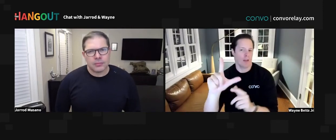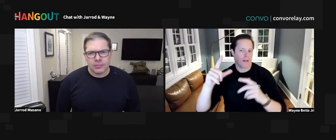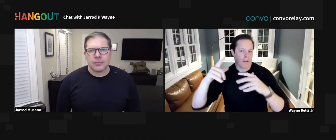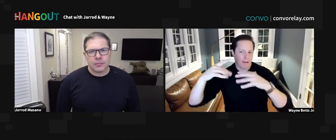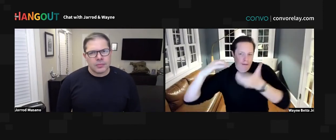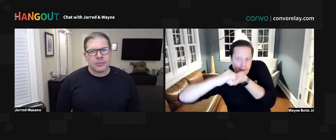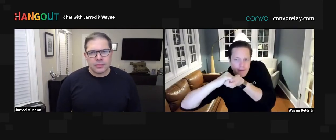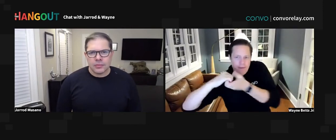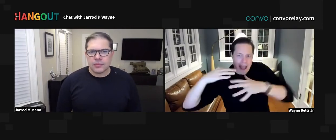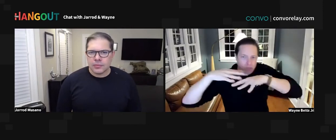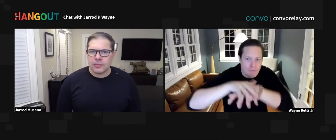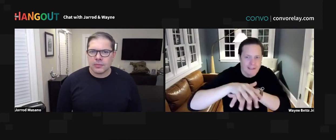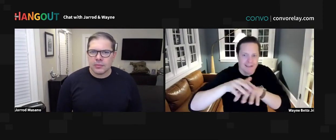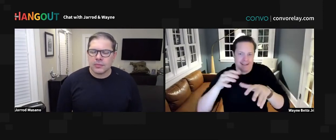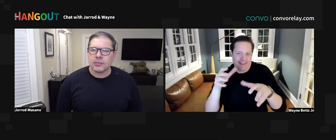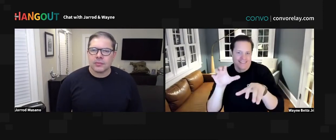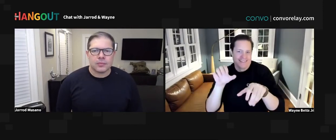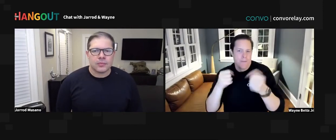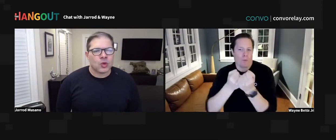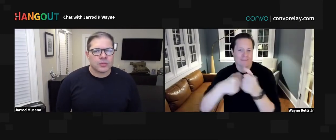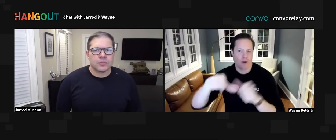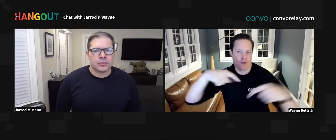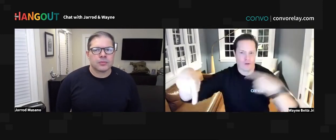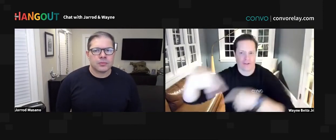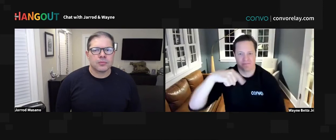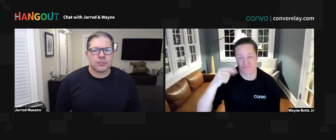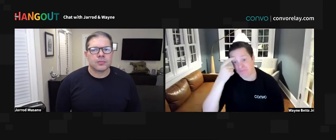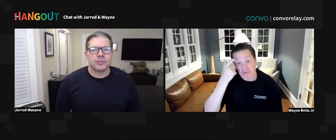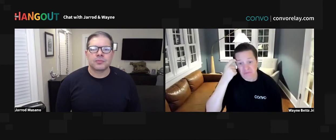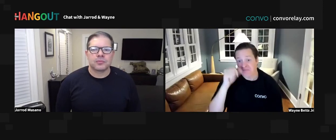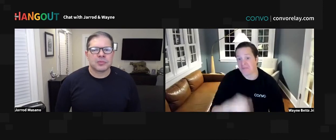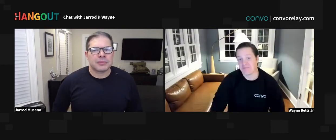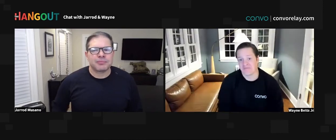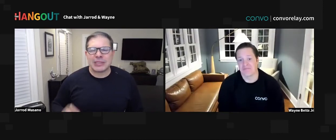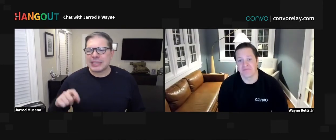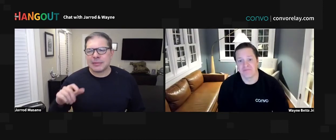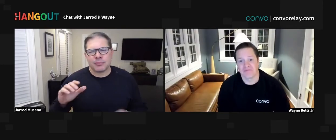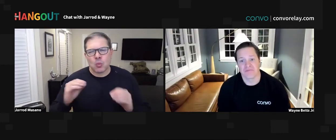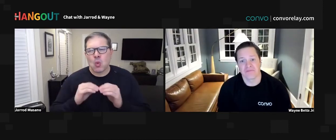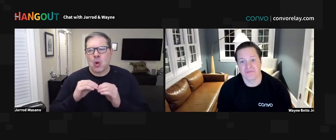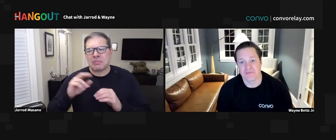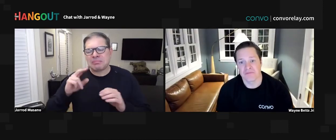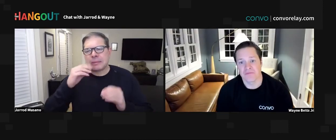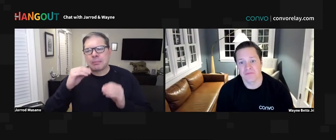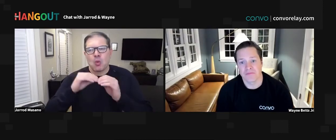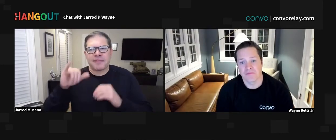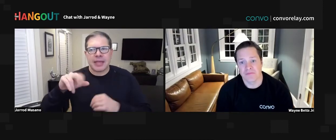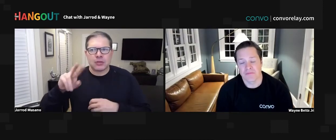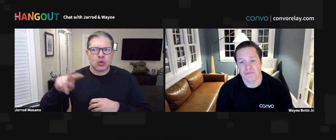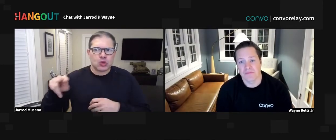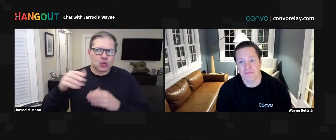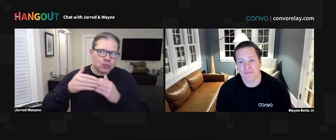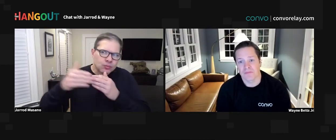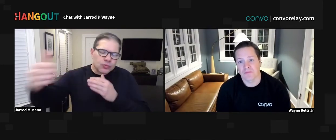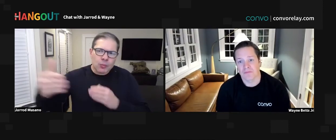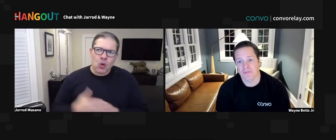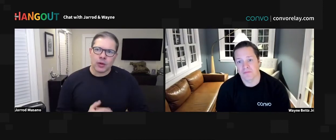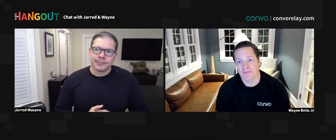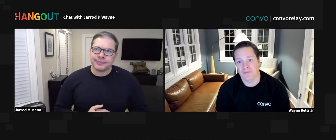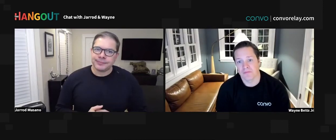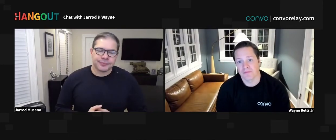not Convo's merchandise, it's Inca that's doing that, So businesses supporting one another is always a great thing.